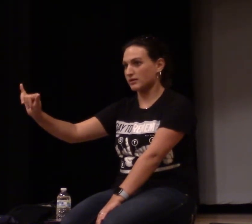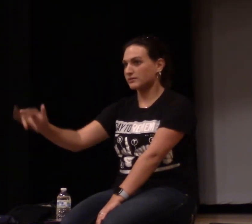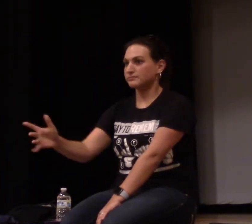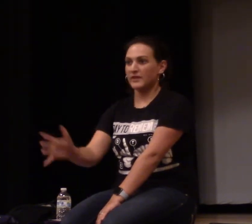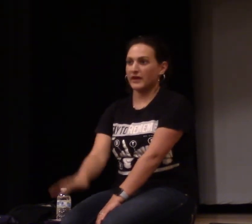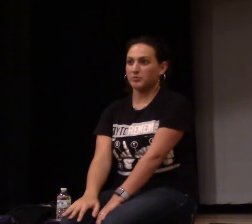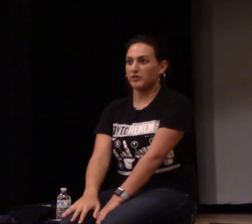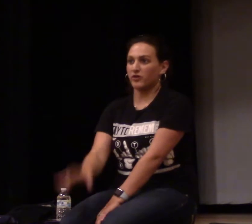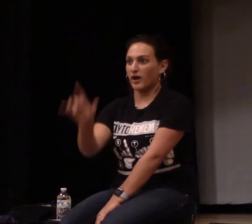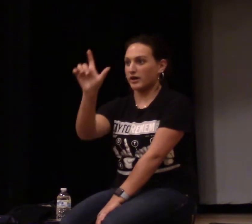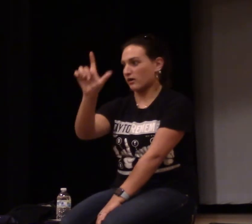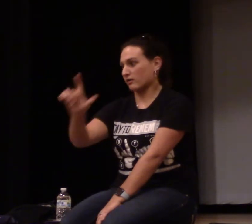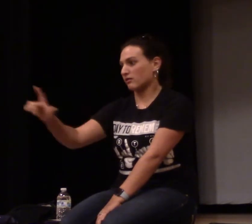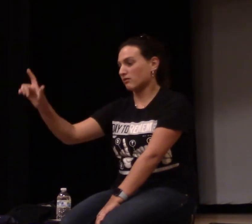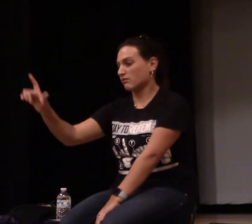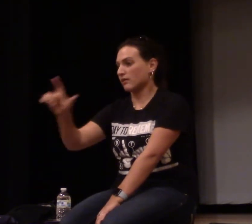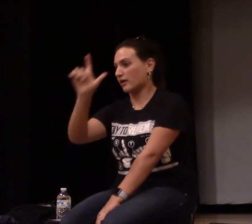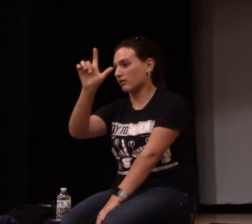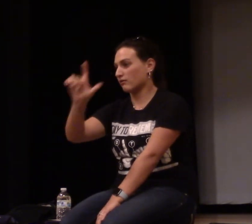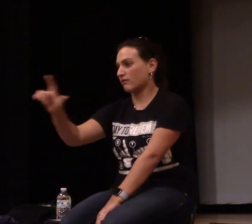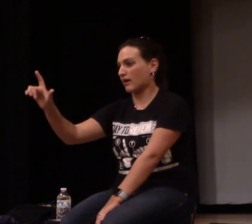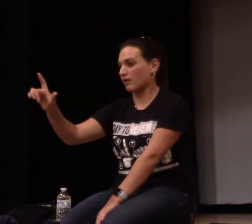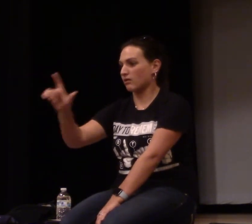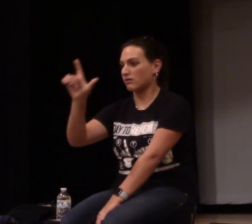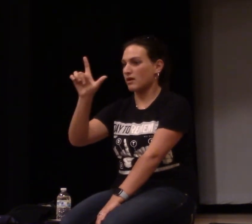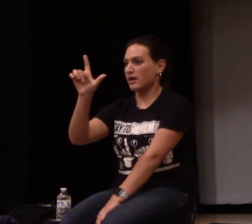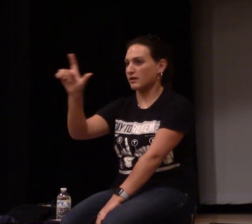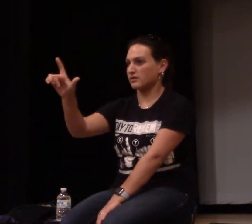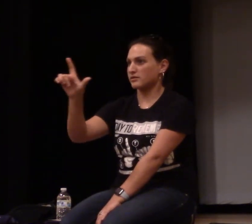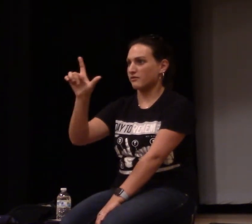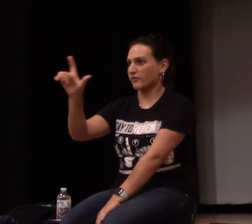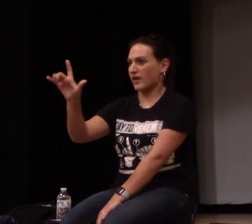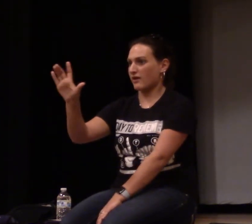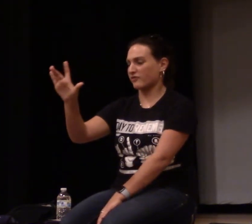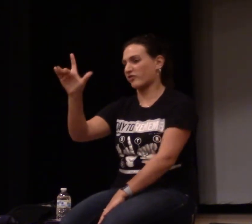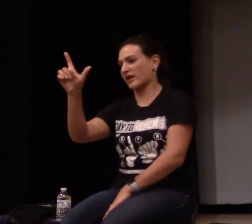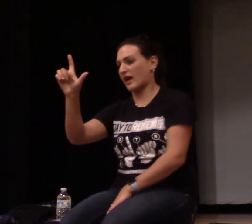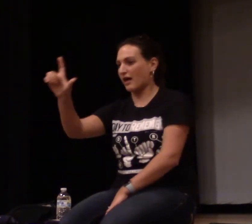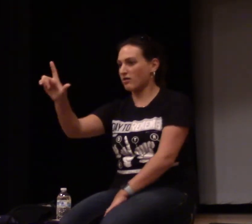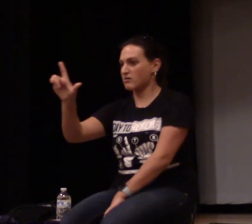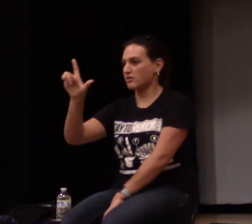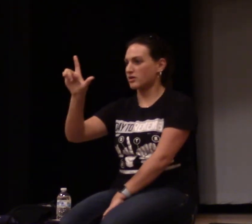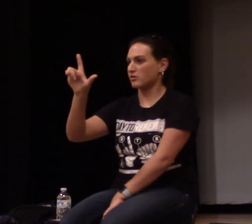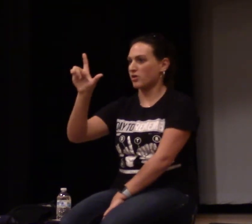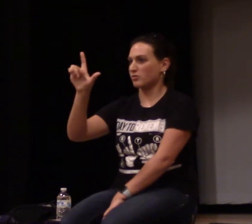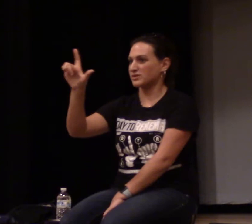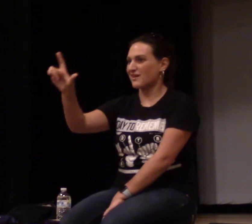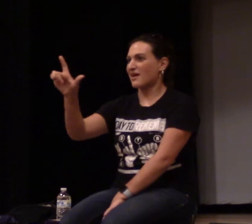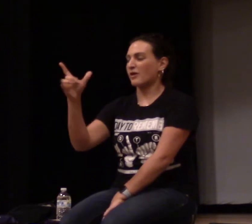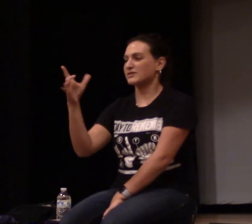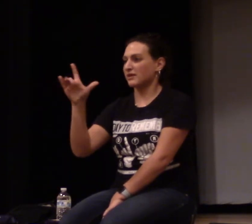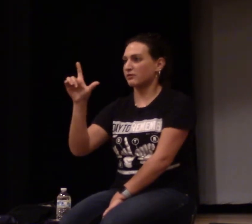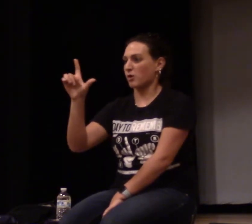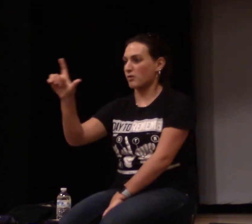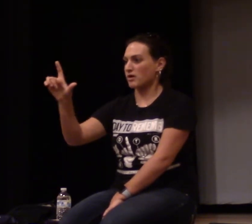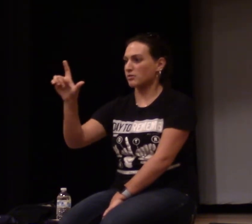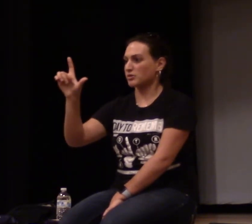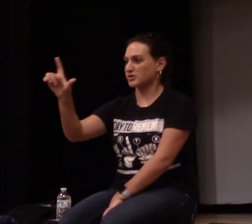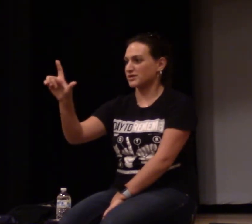And that can be for any other letter, L. And for that, for like L, you would almost, I don't want to say throw it, but just